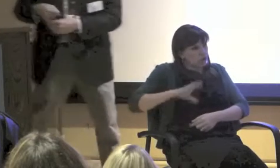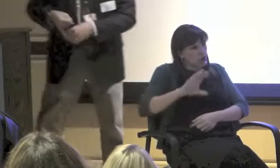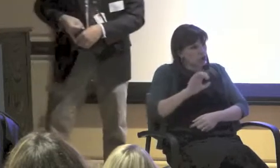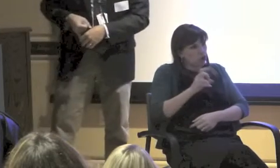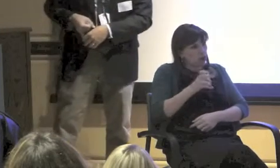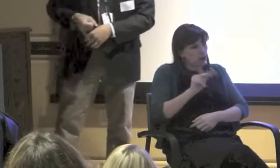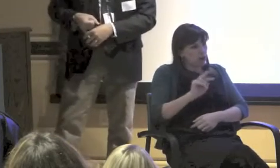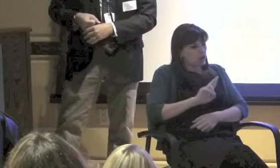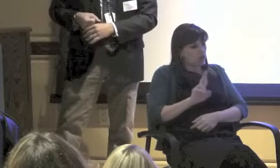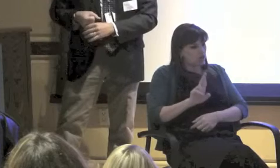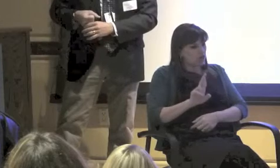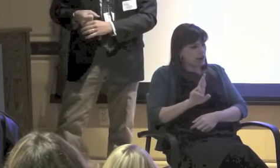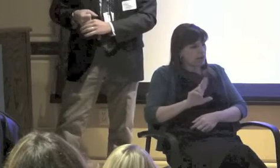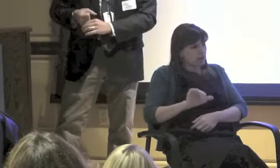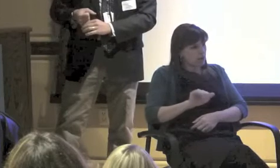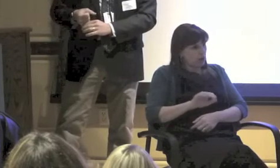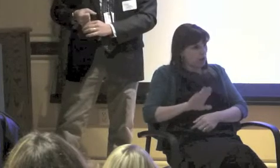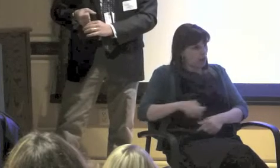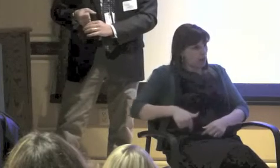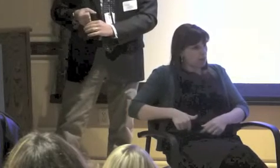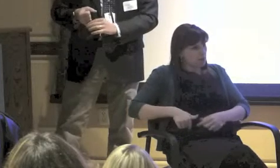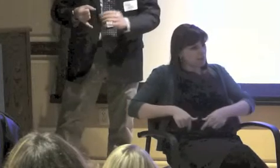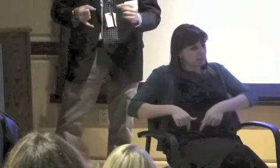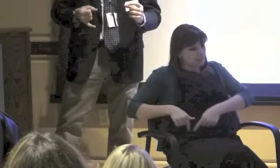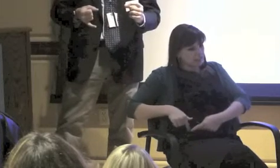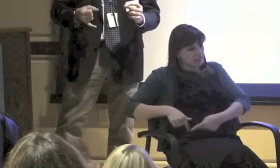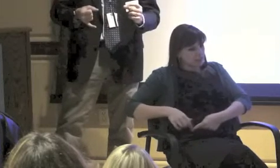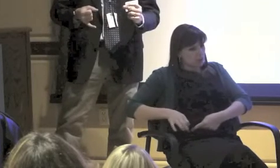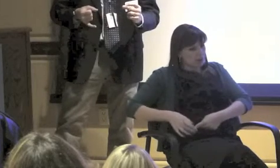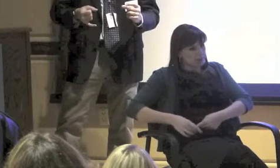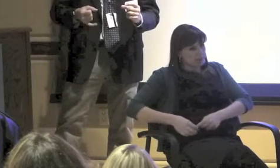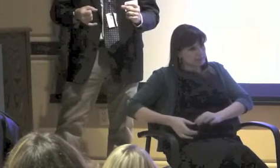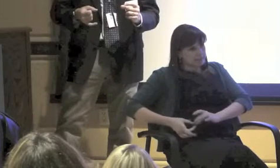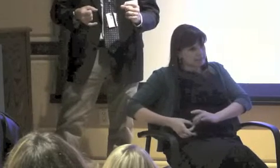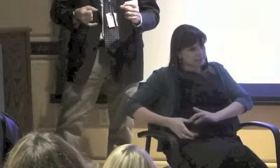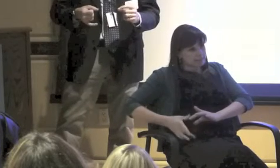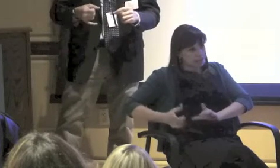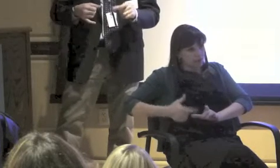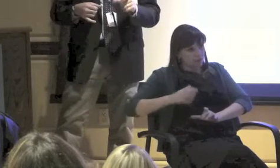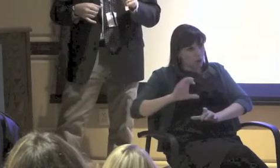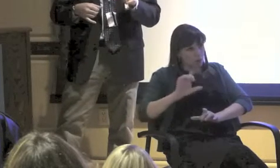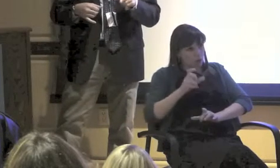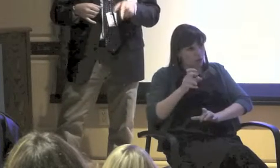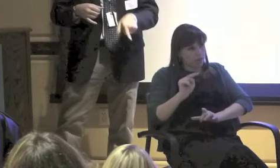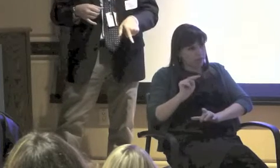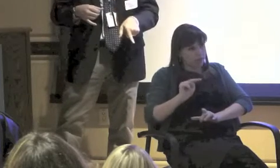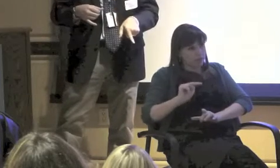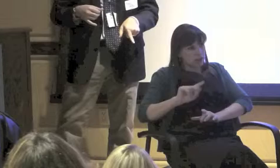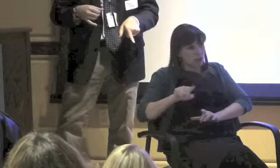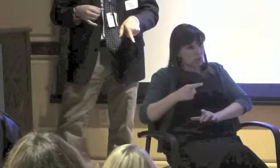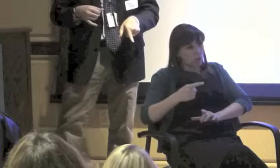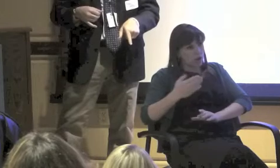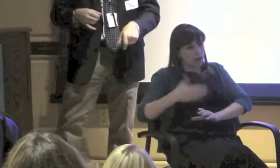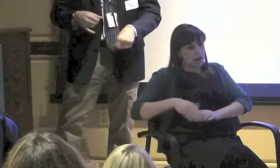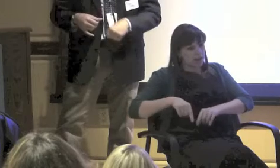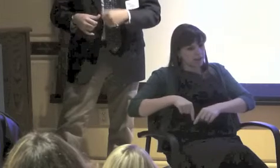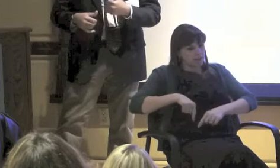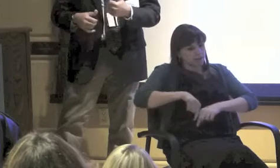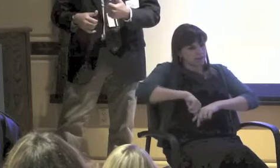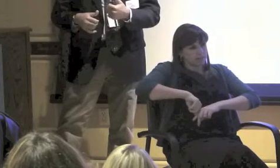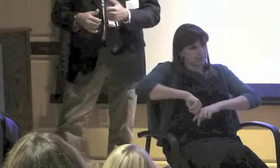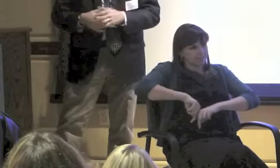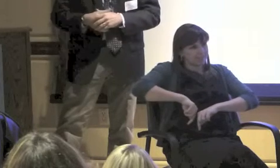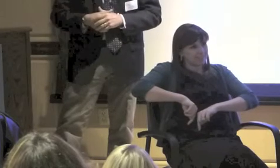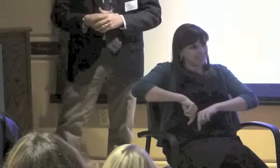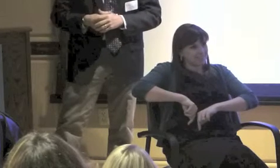colon over on the right side of your abdomen. We can disconnect that from the colon and insert one end of it into the bladder and the